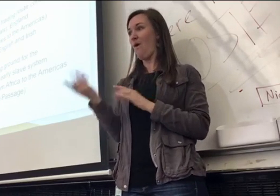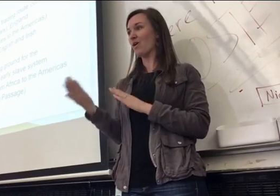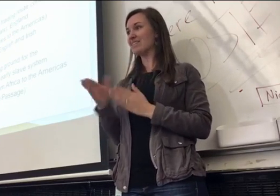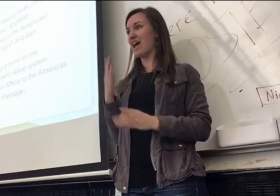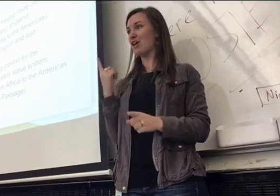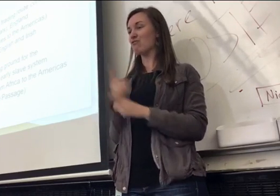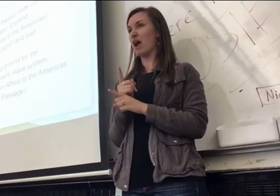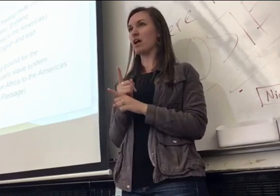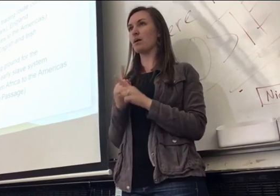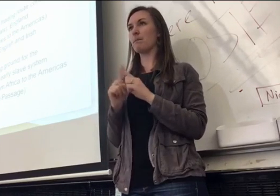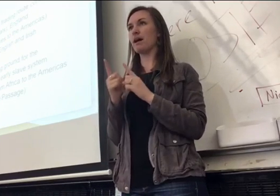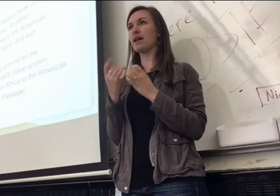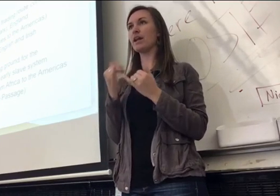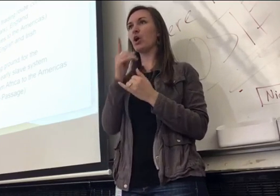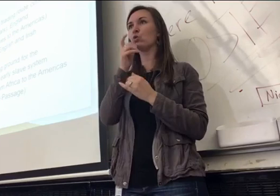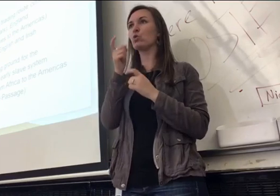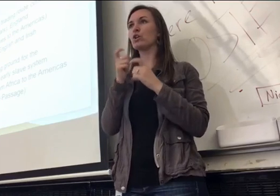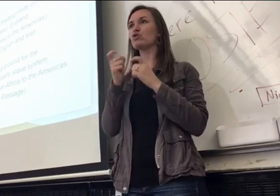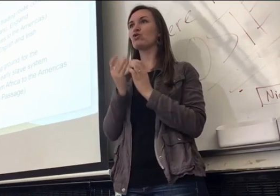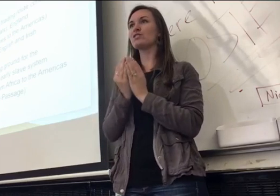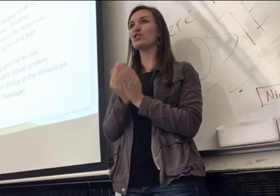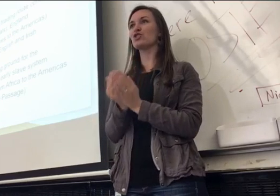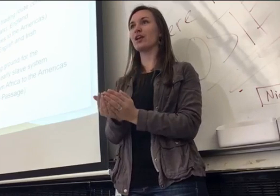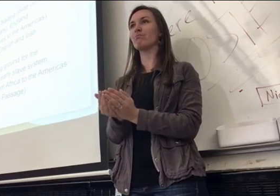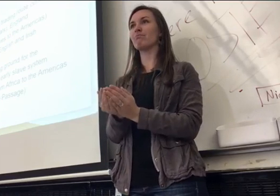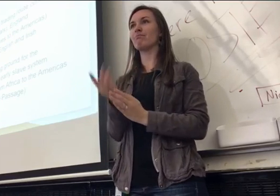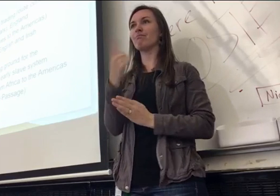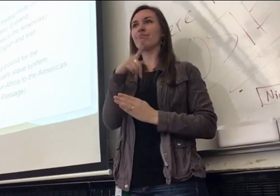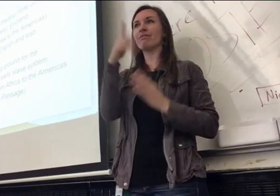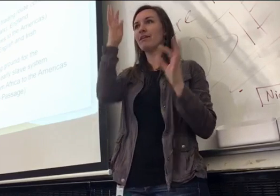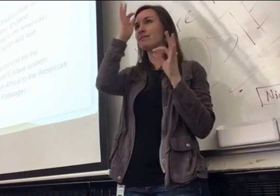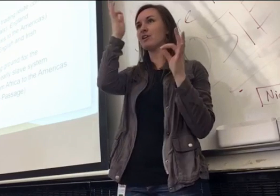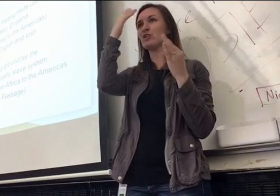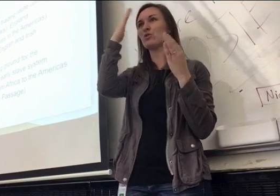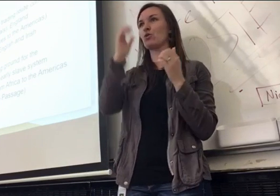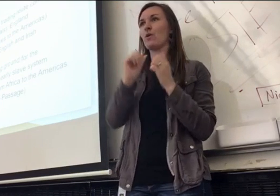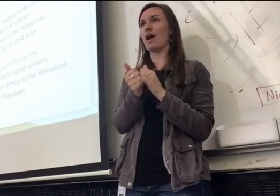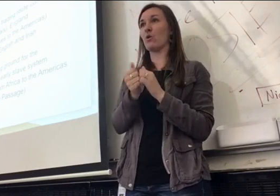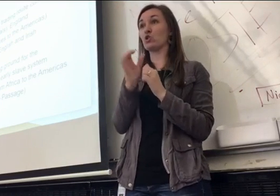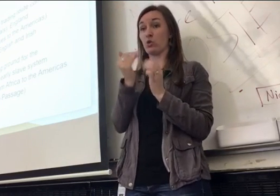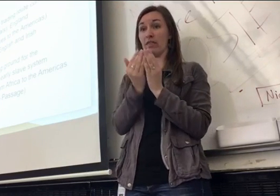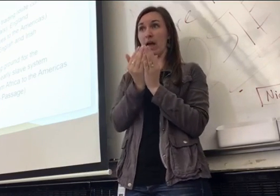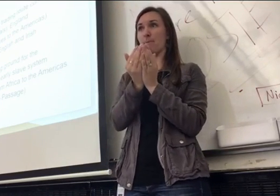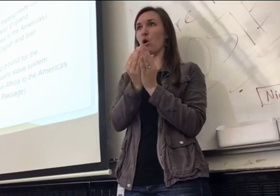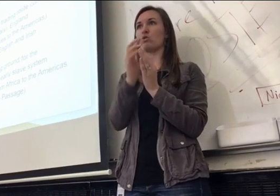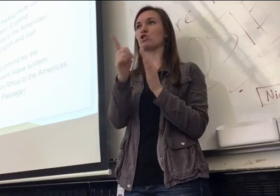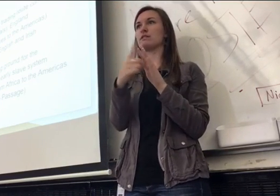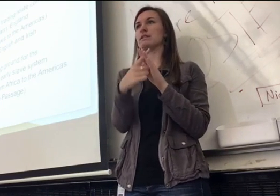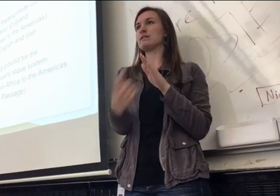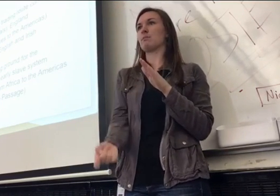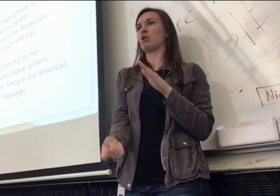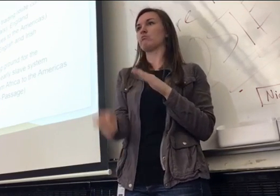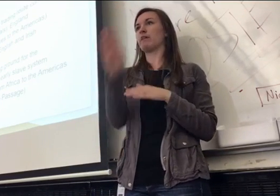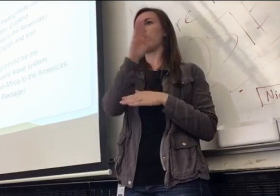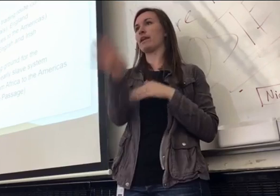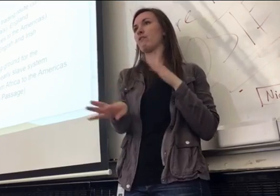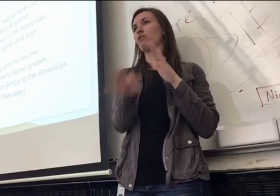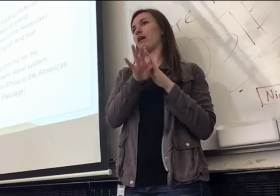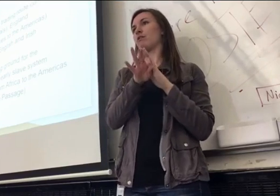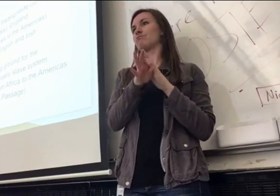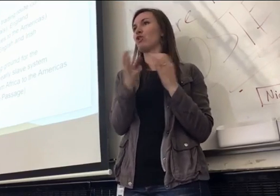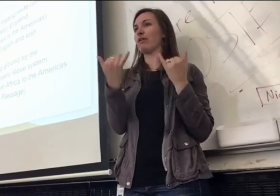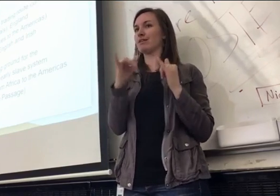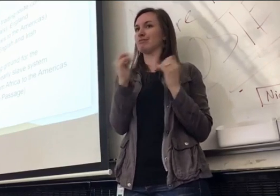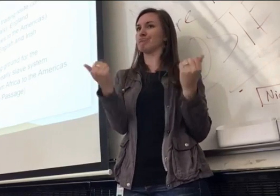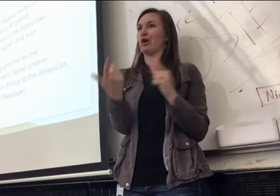happened is that those people with those mutinies, those ships just disappeared and never were found again. Those